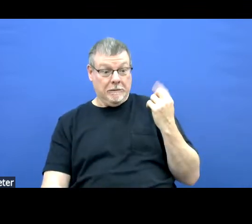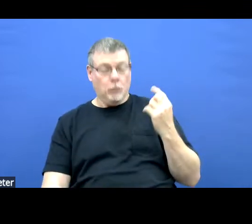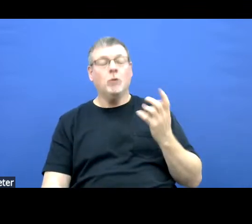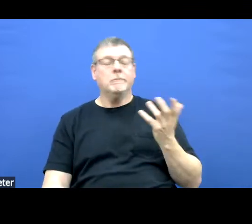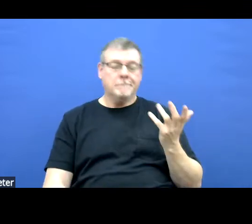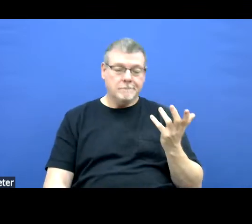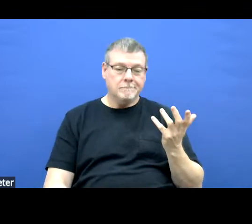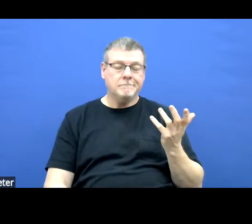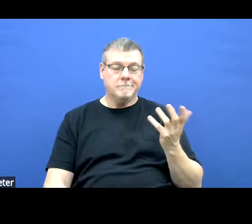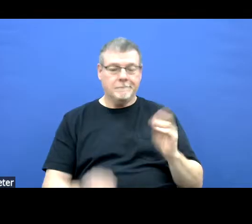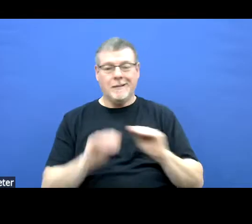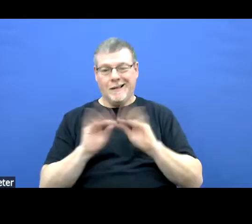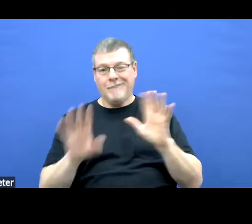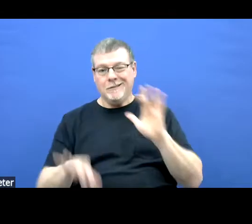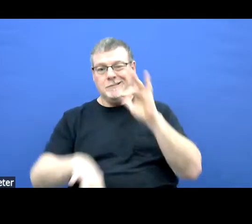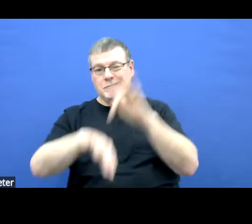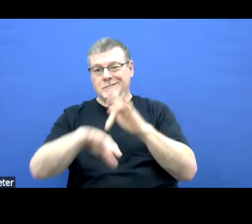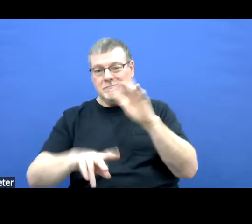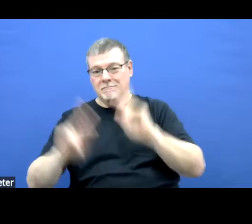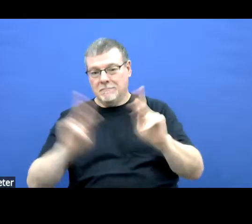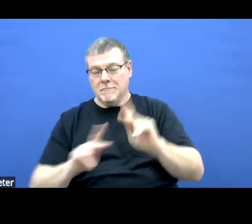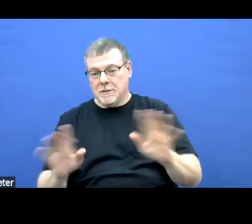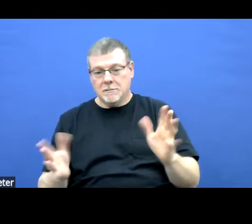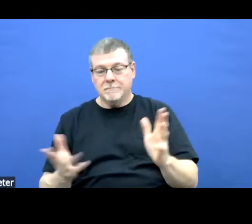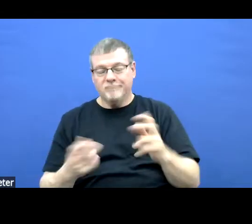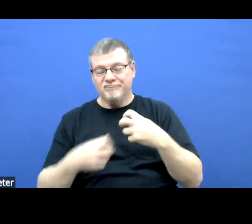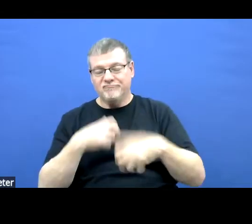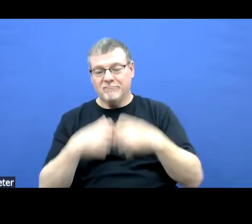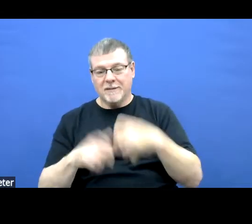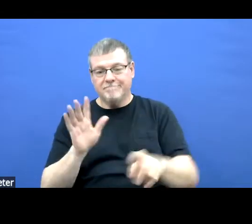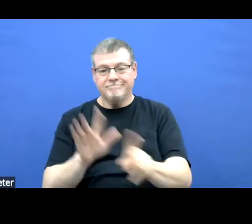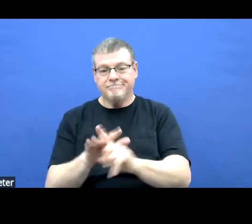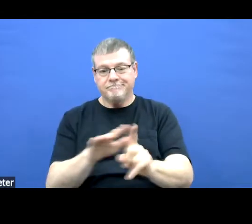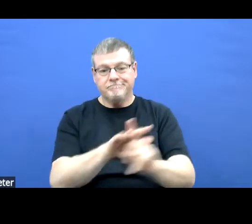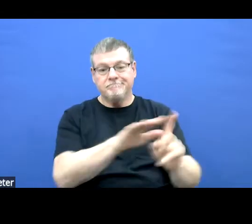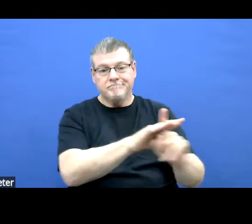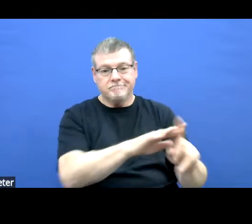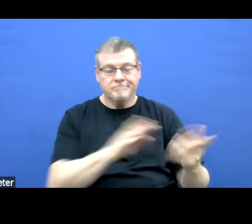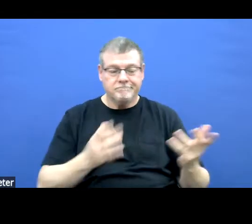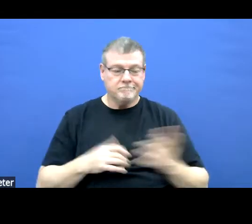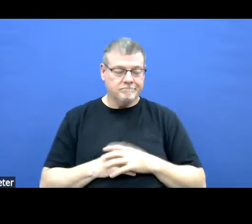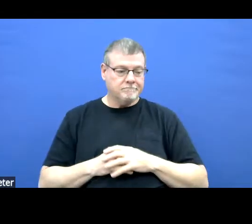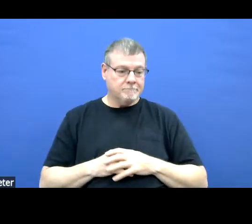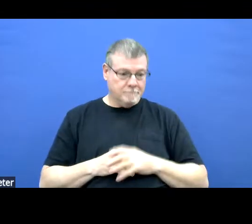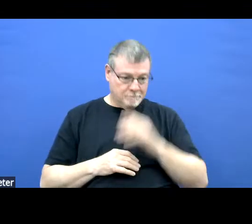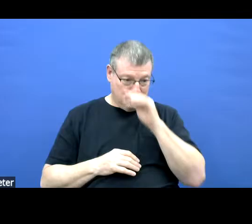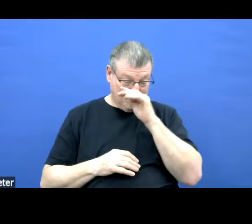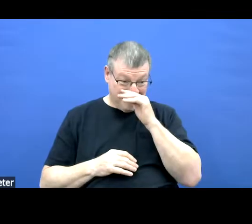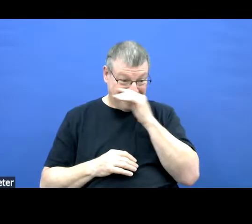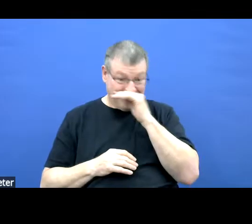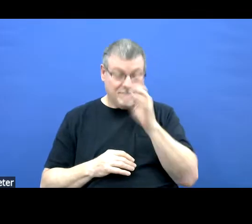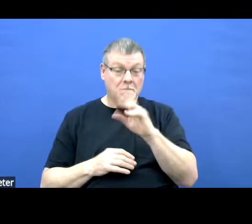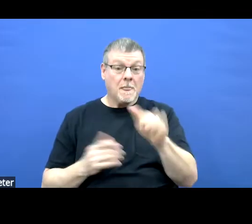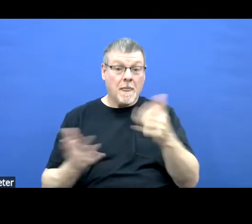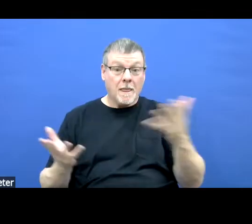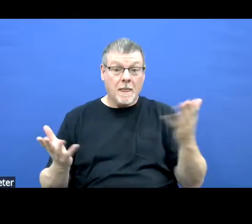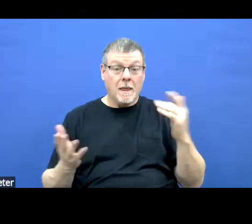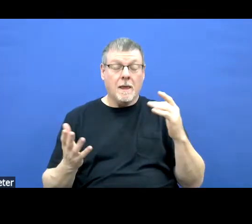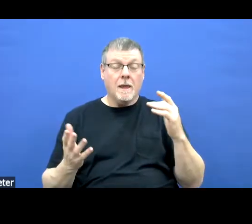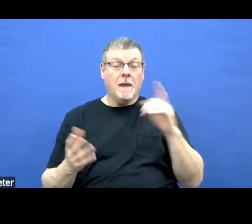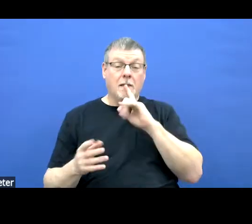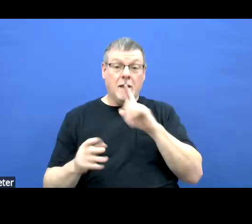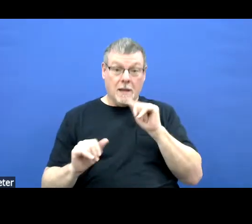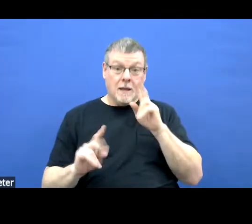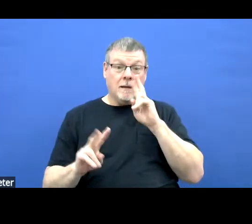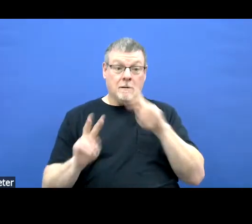obviously the debris was reaching the people, so it was problematic. The other thing we can take a look at, if they really know that